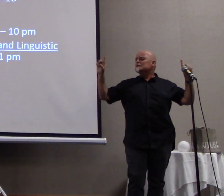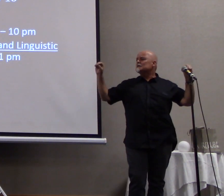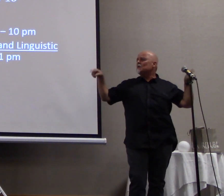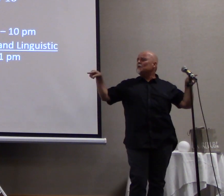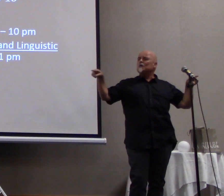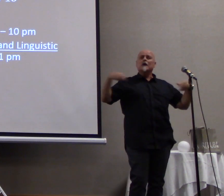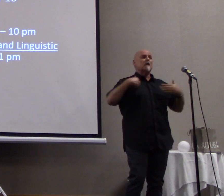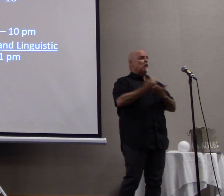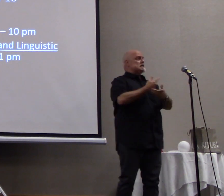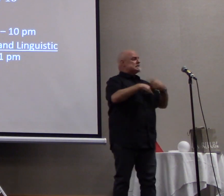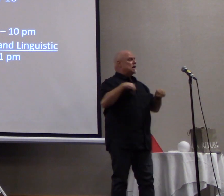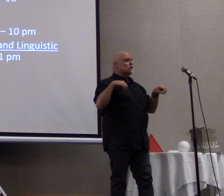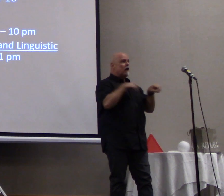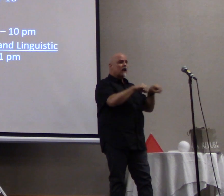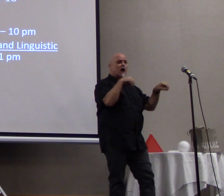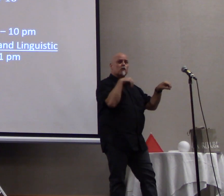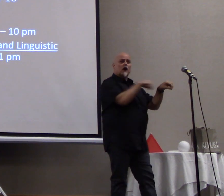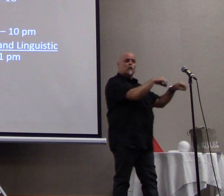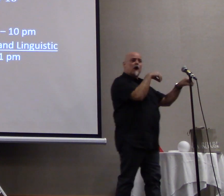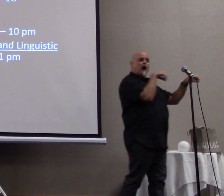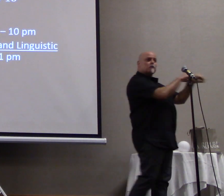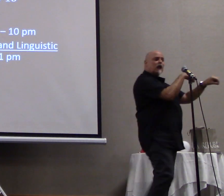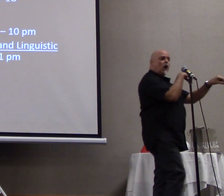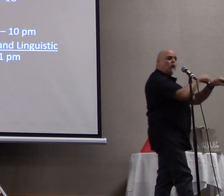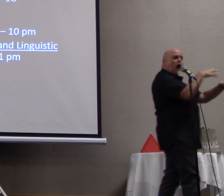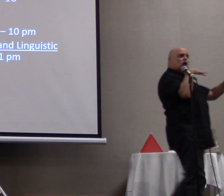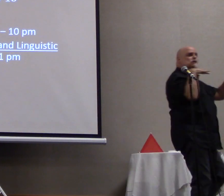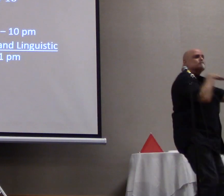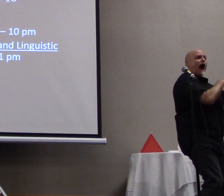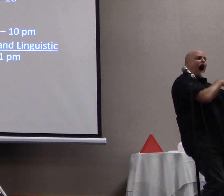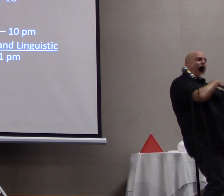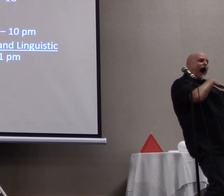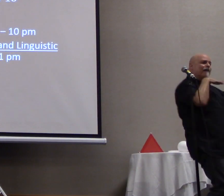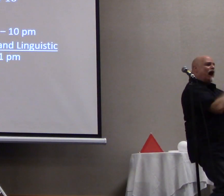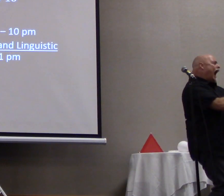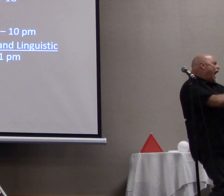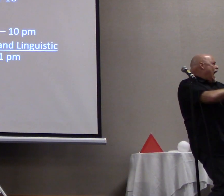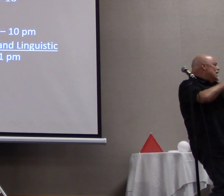Welcome to Orlando. This is my new sign for Orlando.